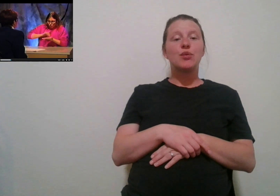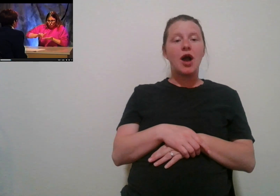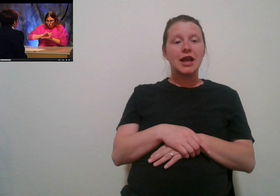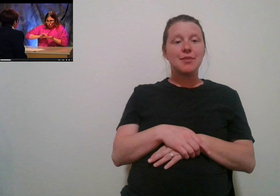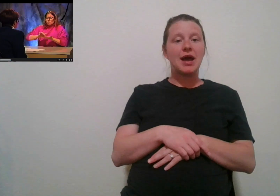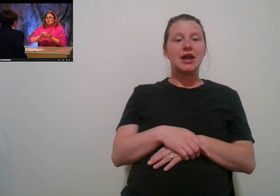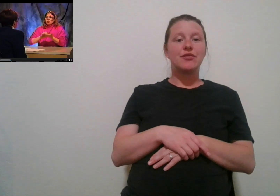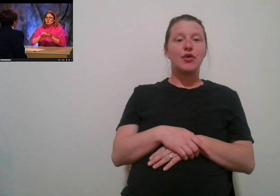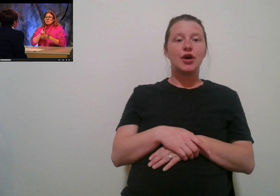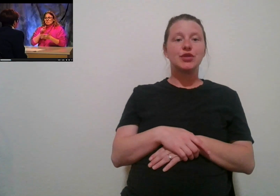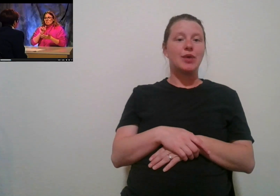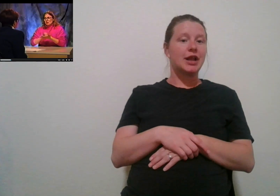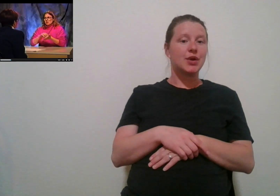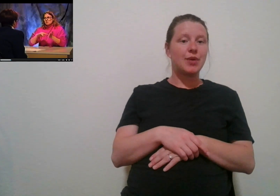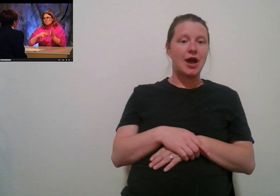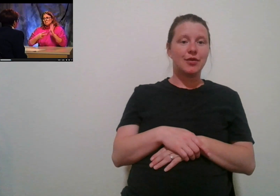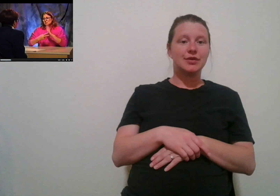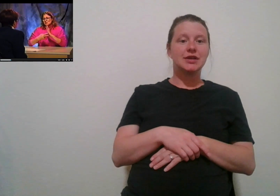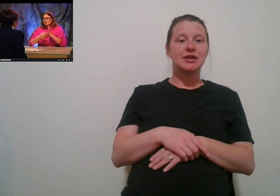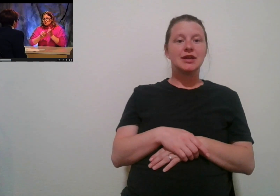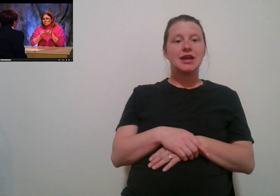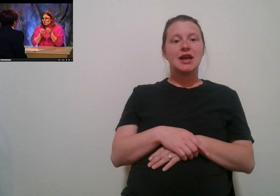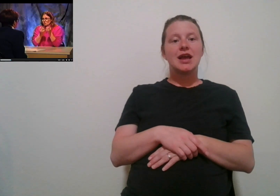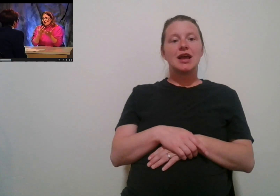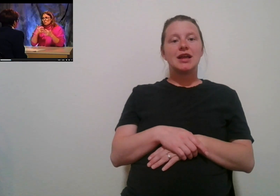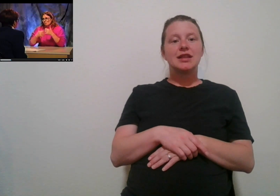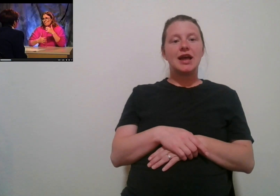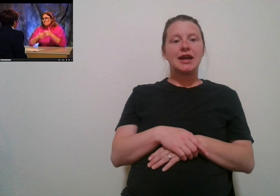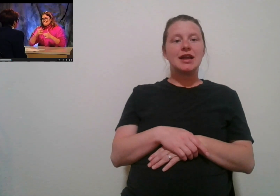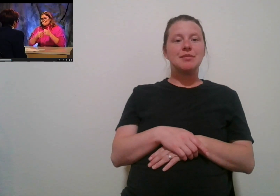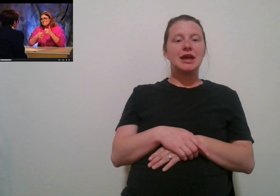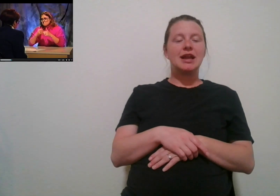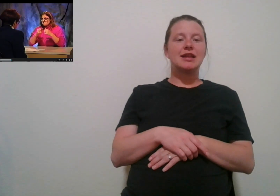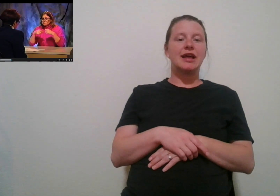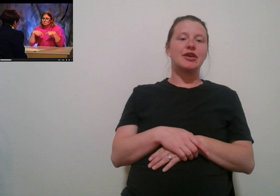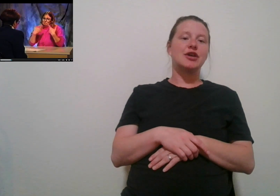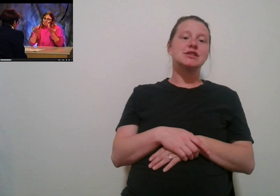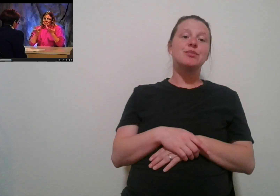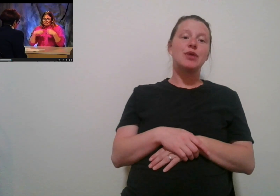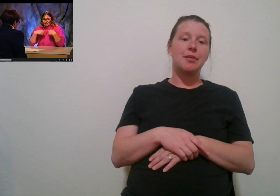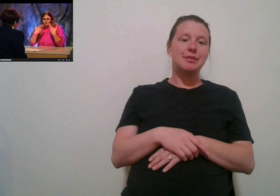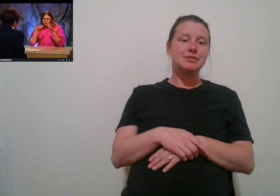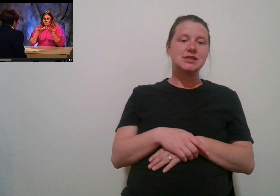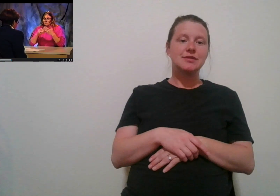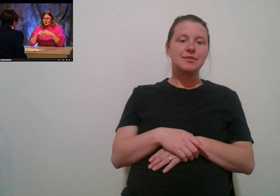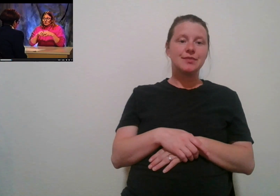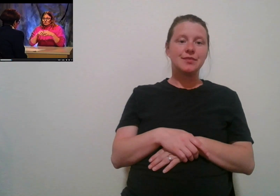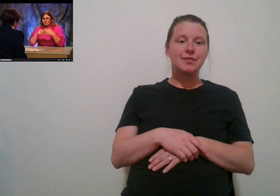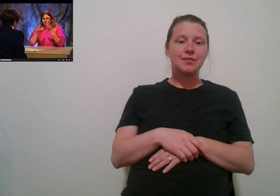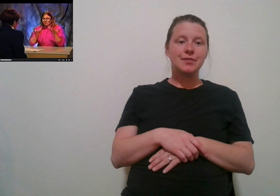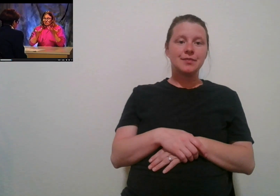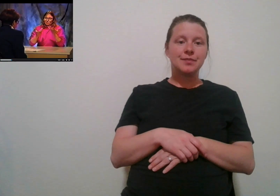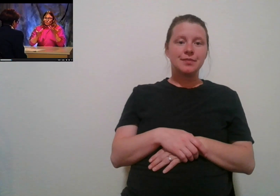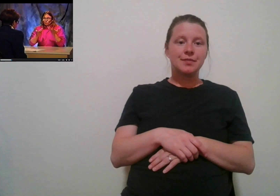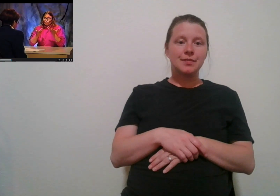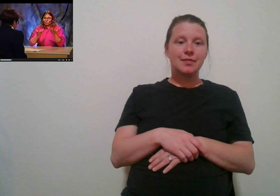And if they're rocking back and forth, running around, that can mean problems.